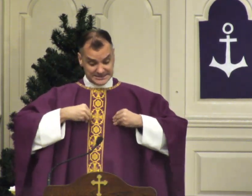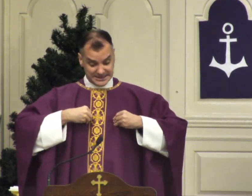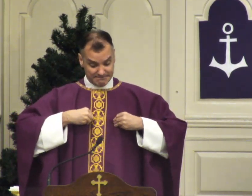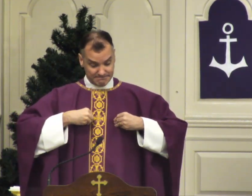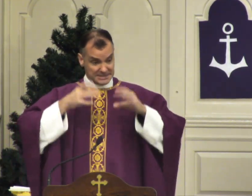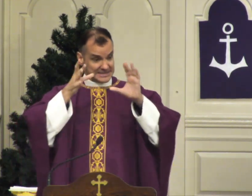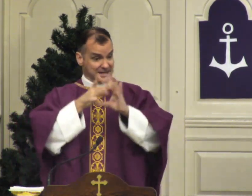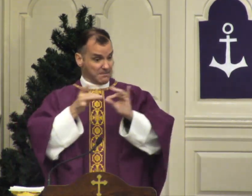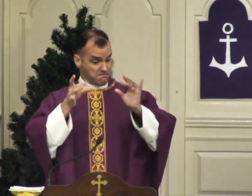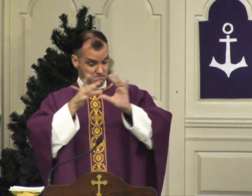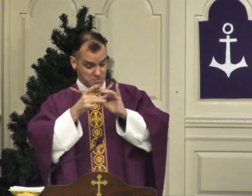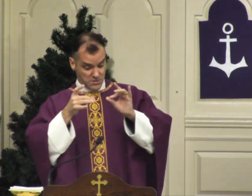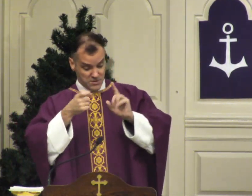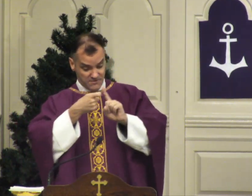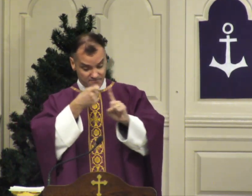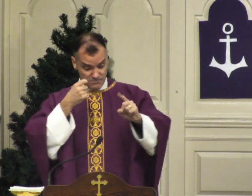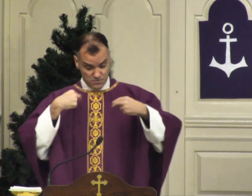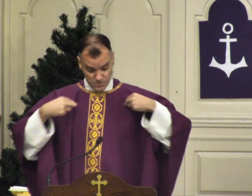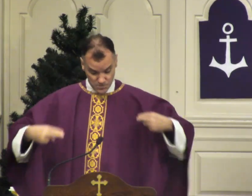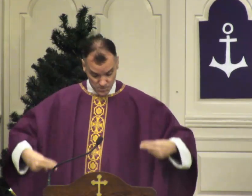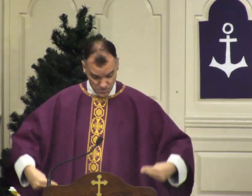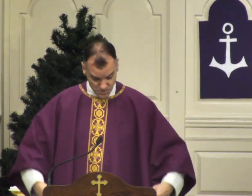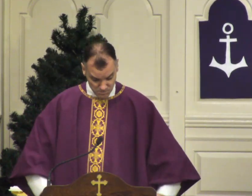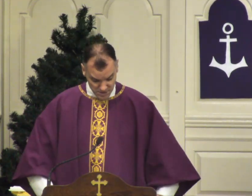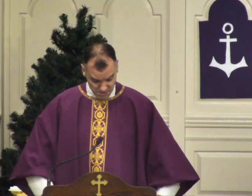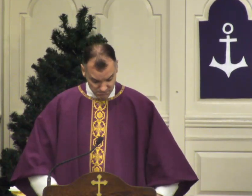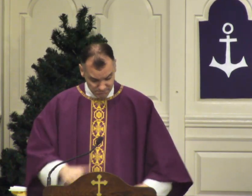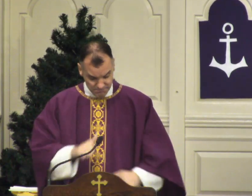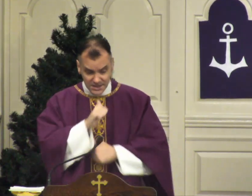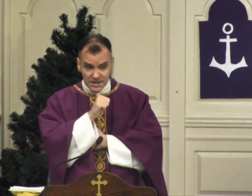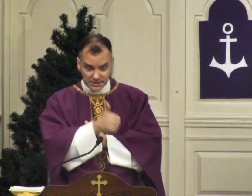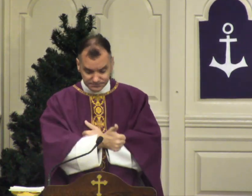I do not accept testimony from a human being,